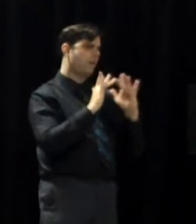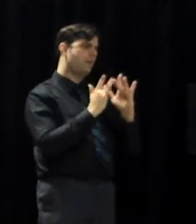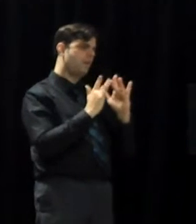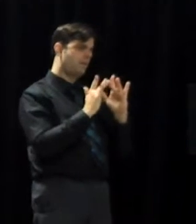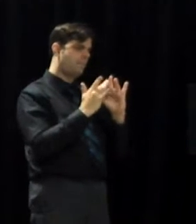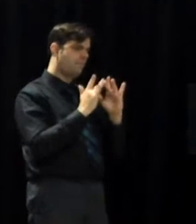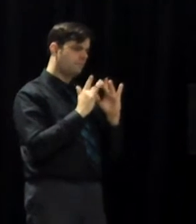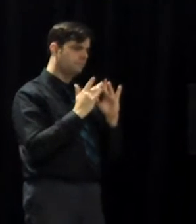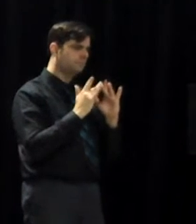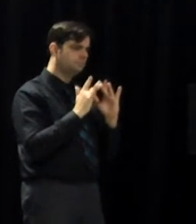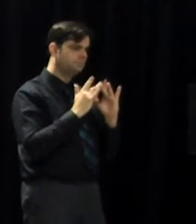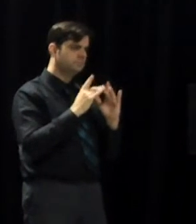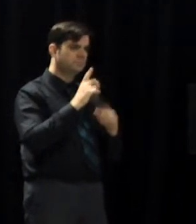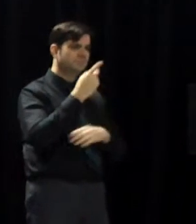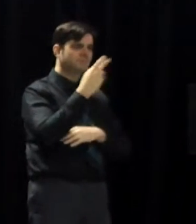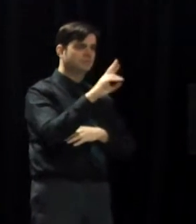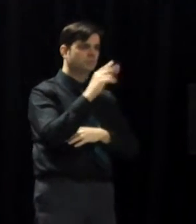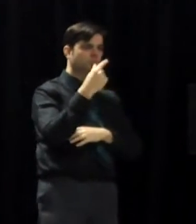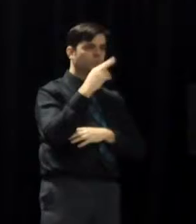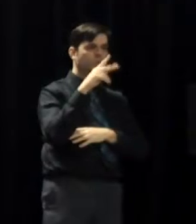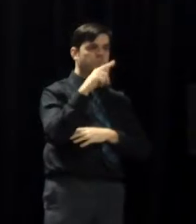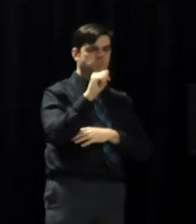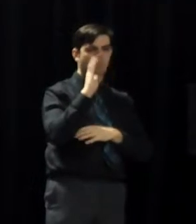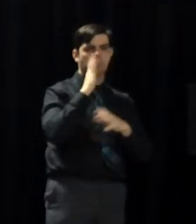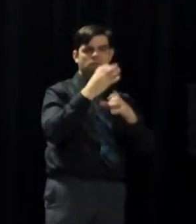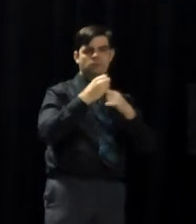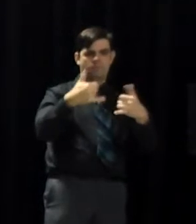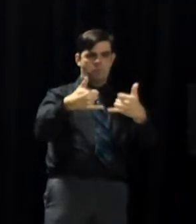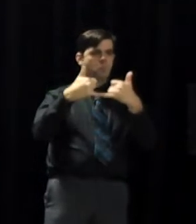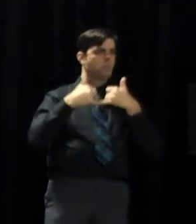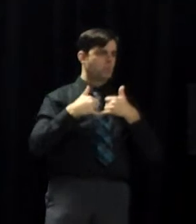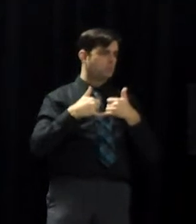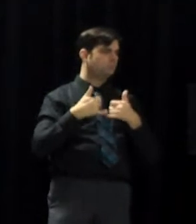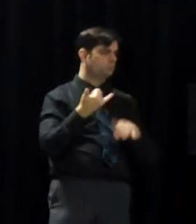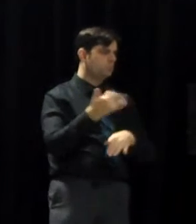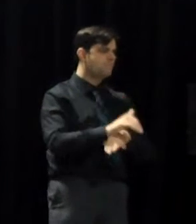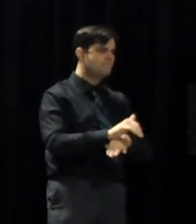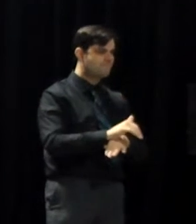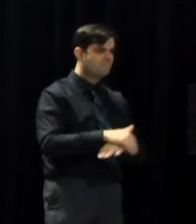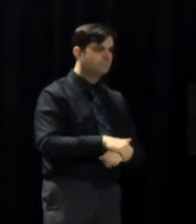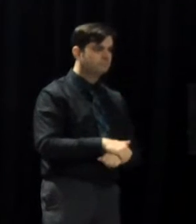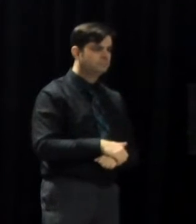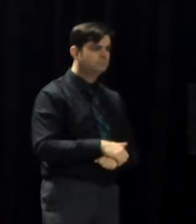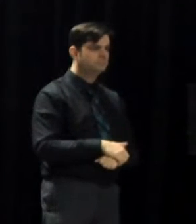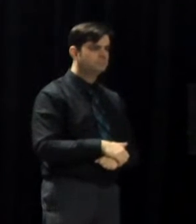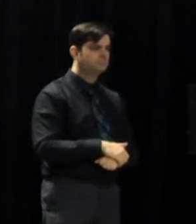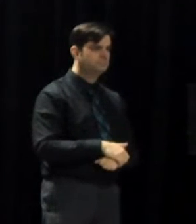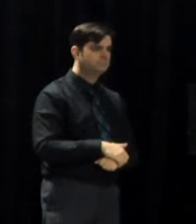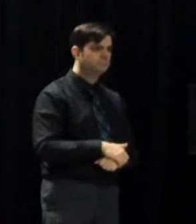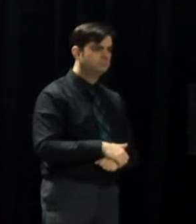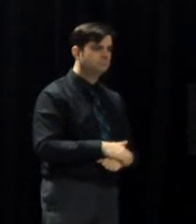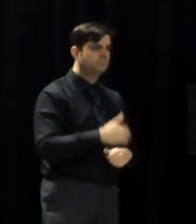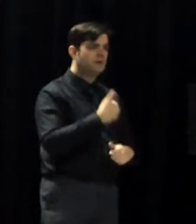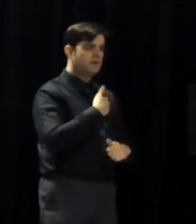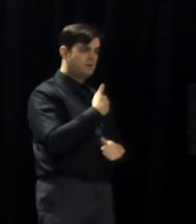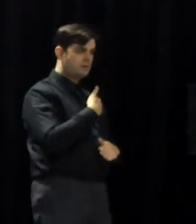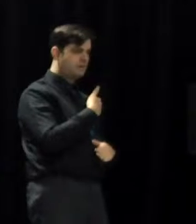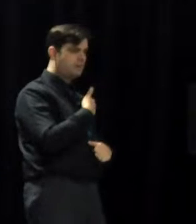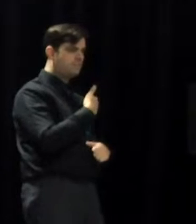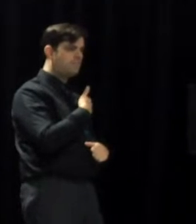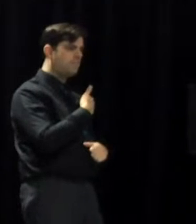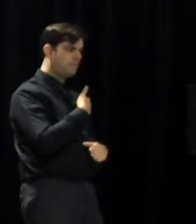two of our frontline heroes. I'll be also receiving an award on behalf of our county team,